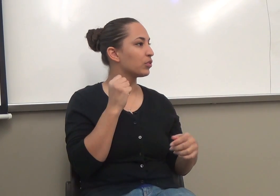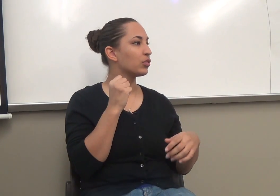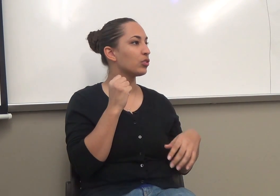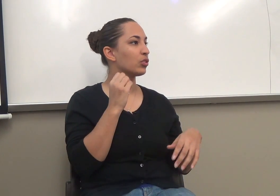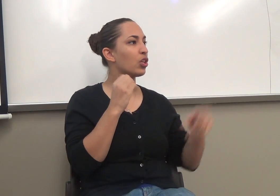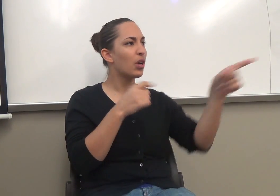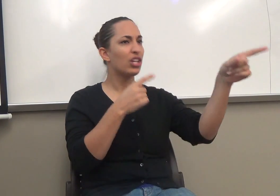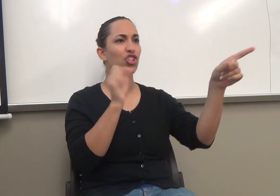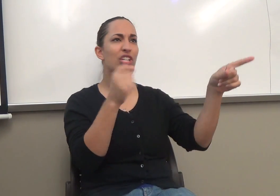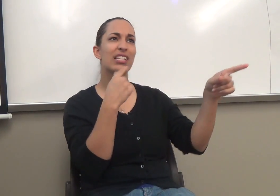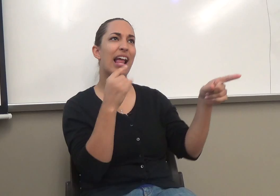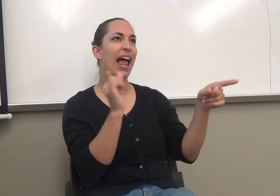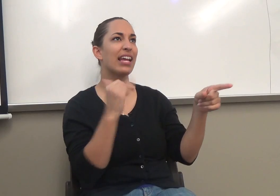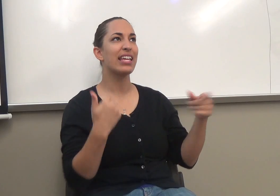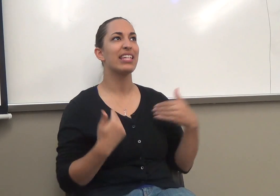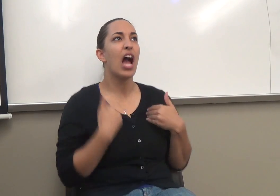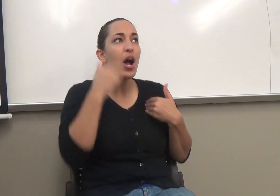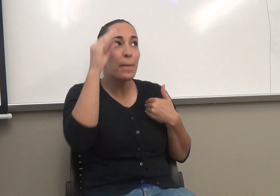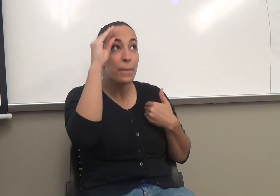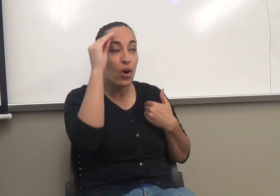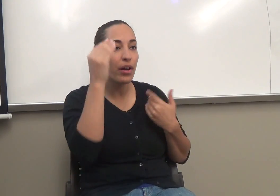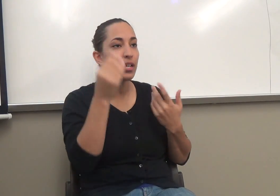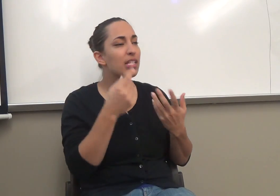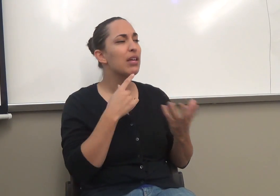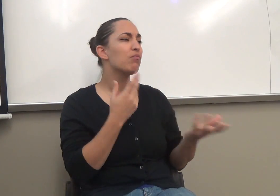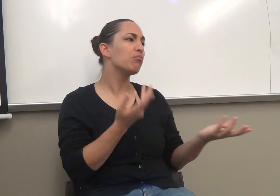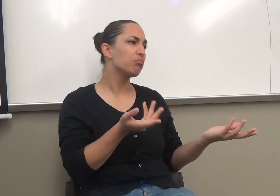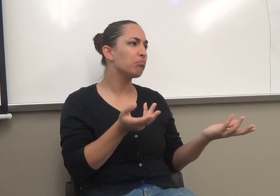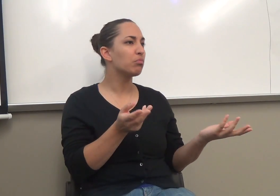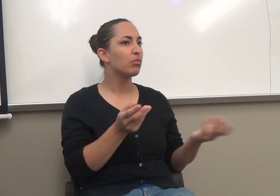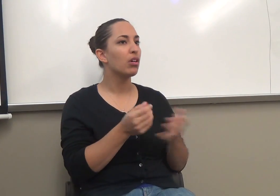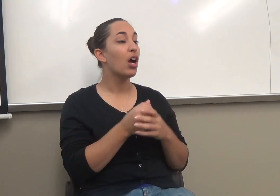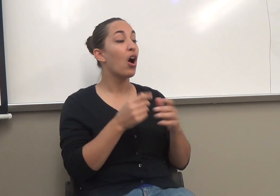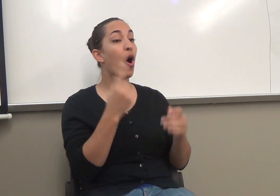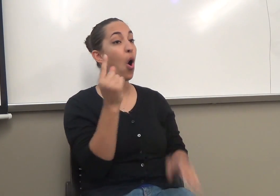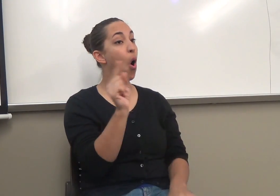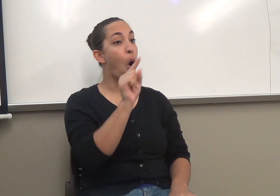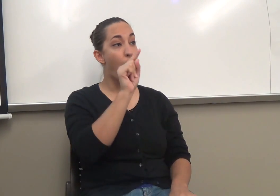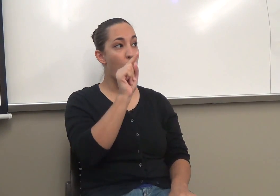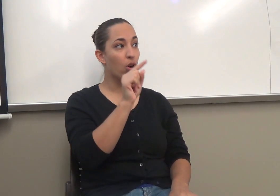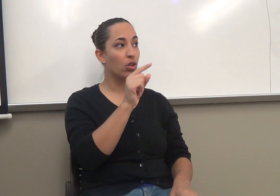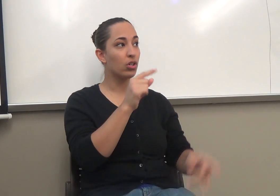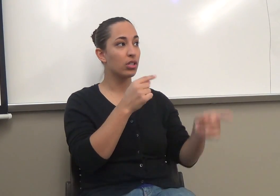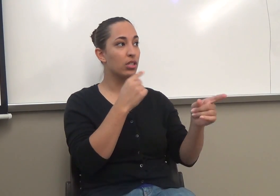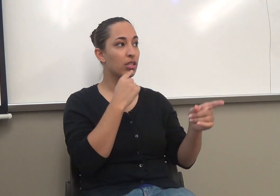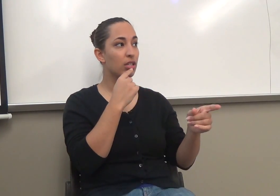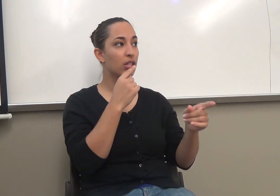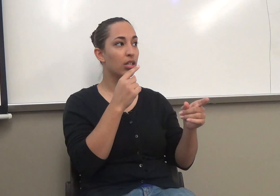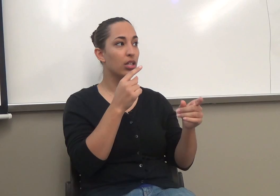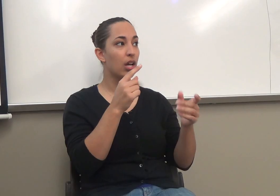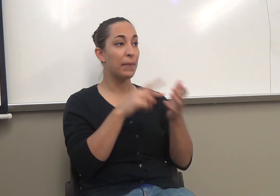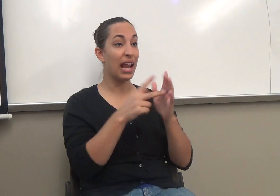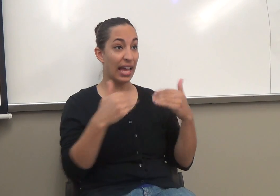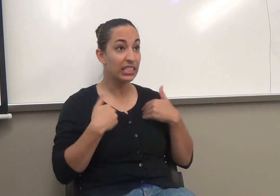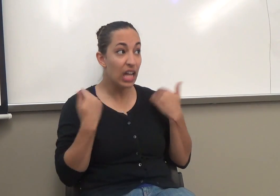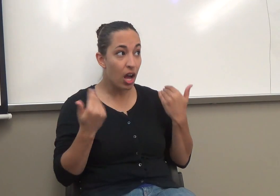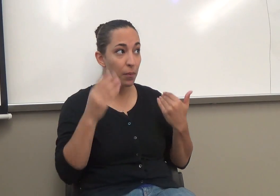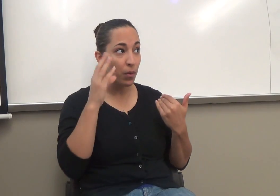boy? What? Yeah. So the boy, and only you know I what mean you- young boy. what Say like- yeah, young boy. Oh, okay.